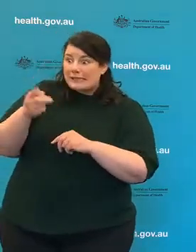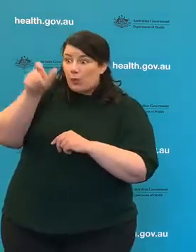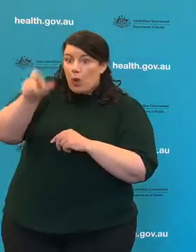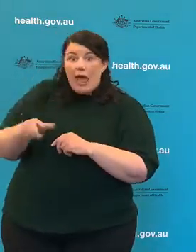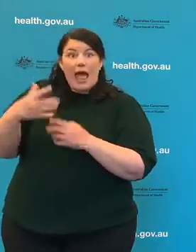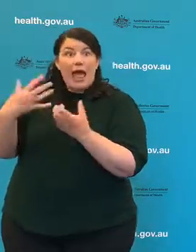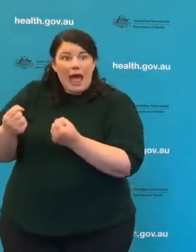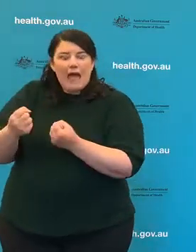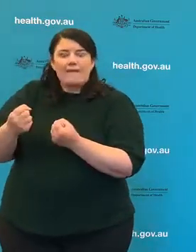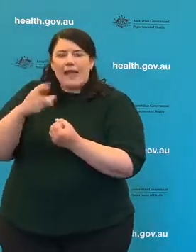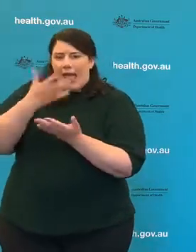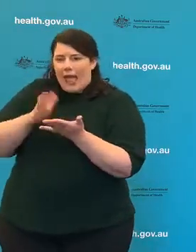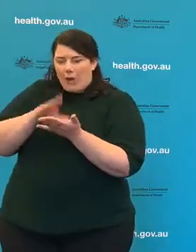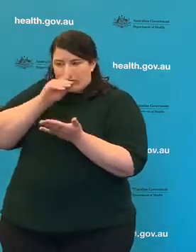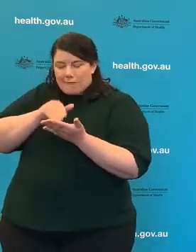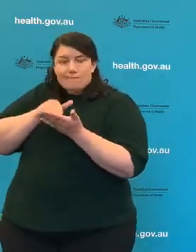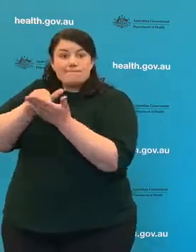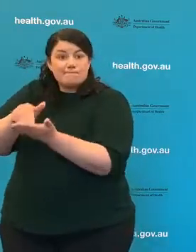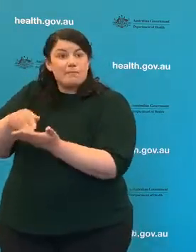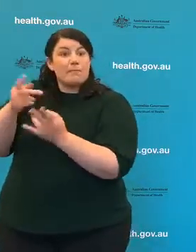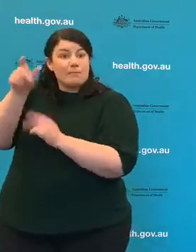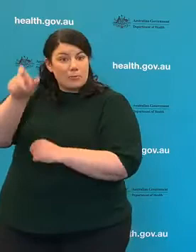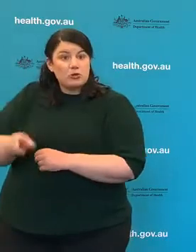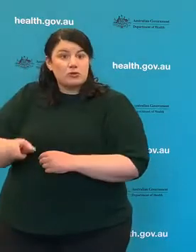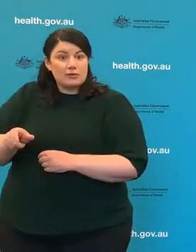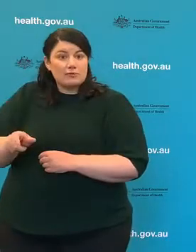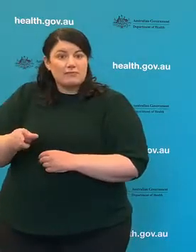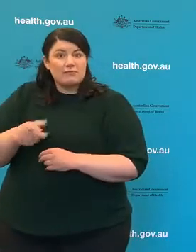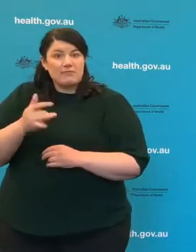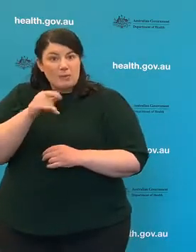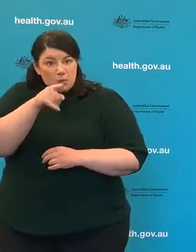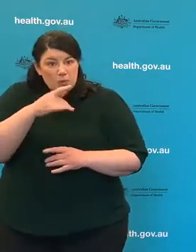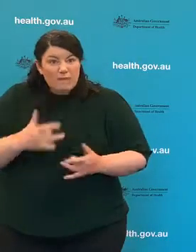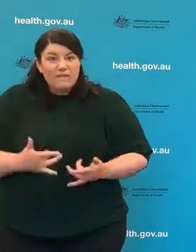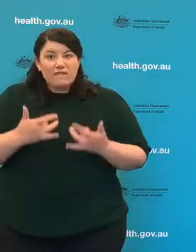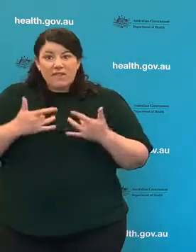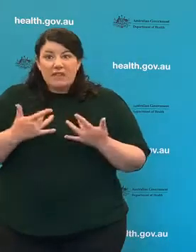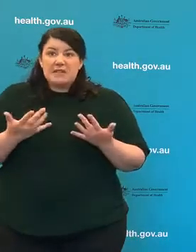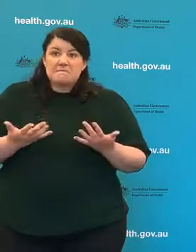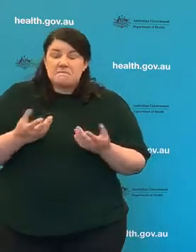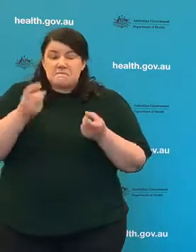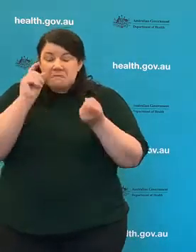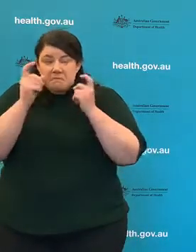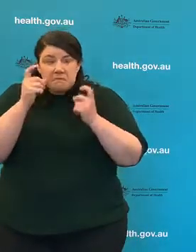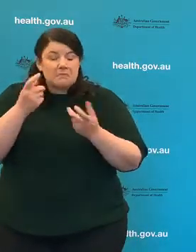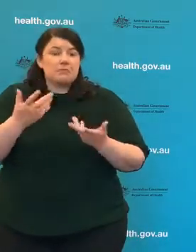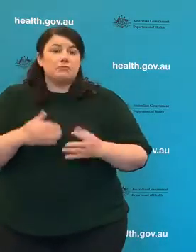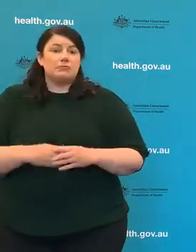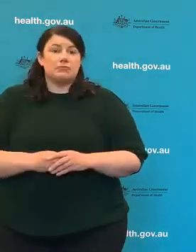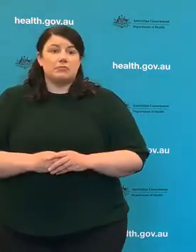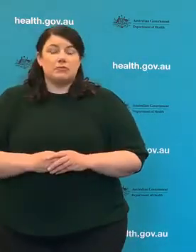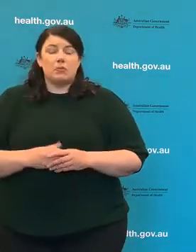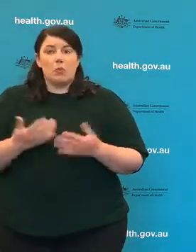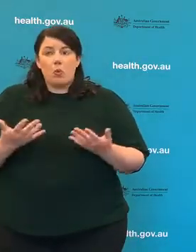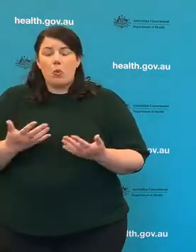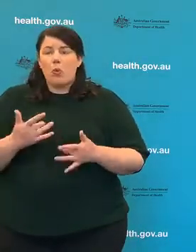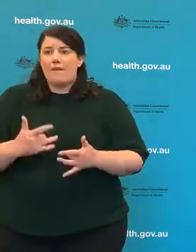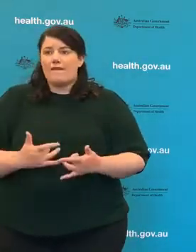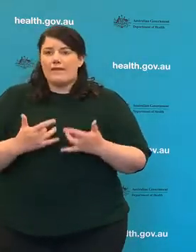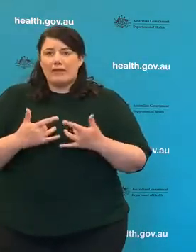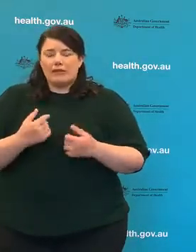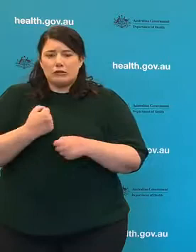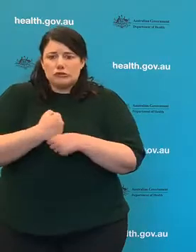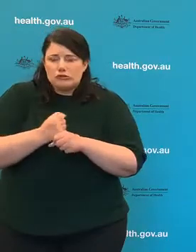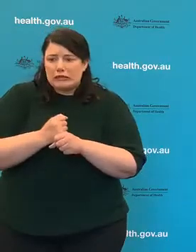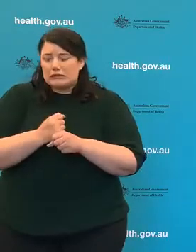on what you can do if you're feeling particularly anxious or under